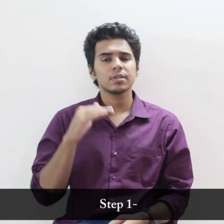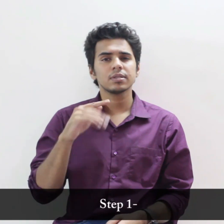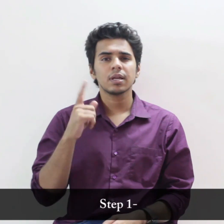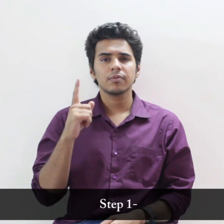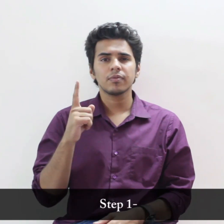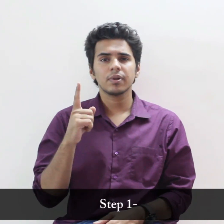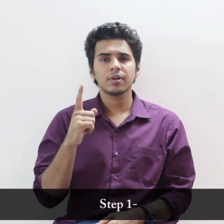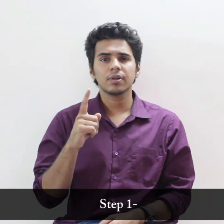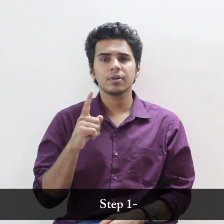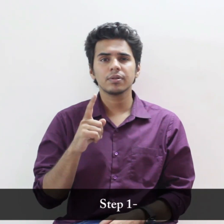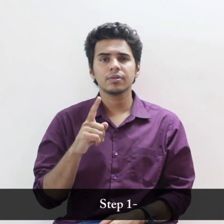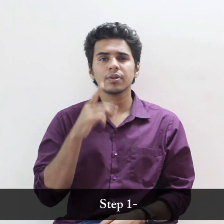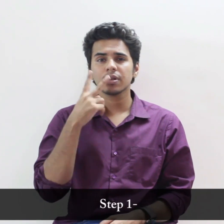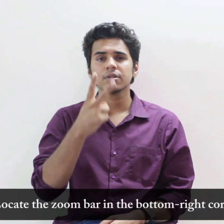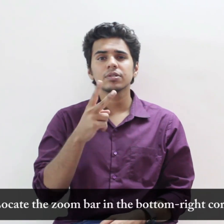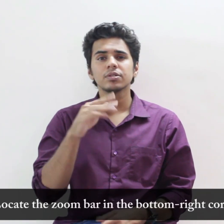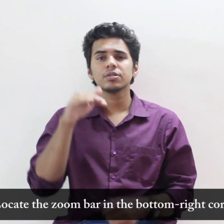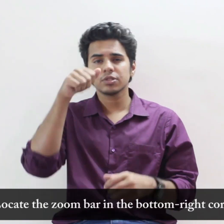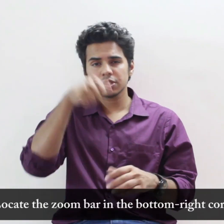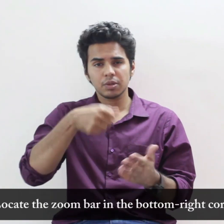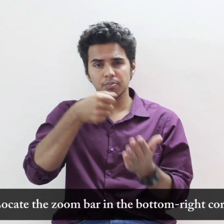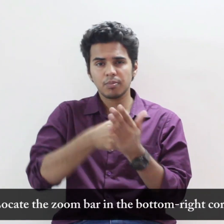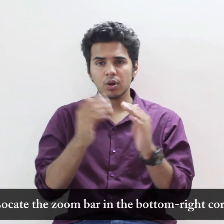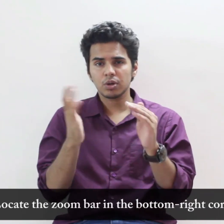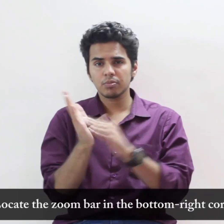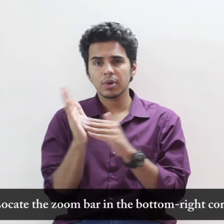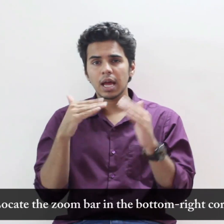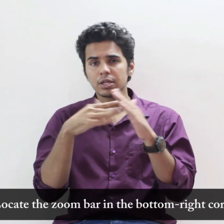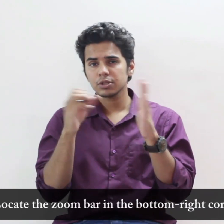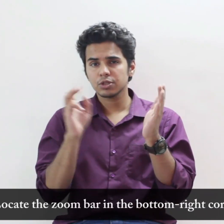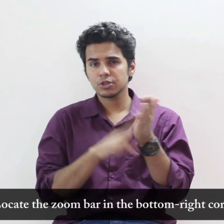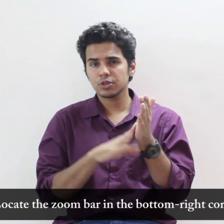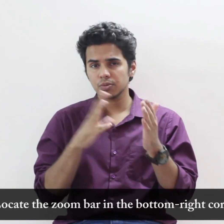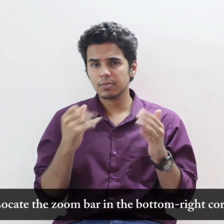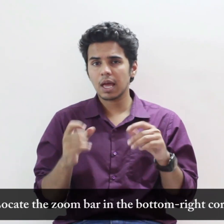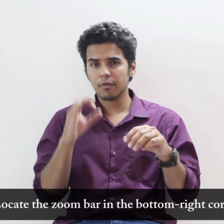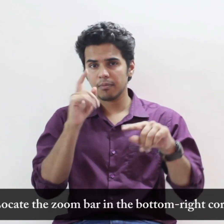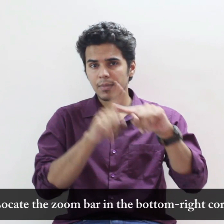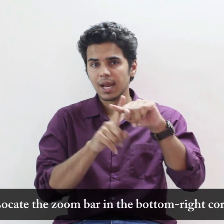Step 1. Locate the zoom bar in the bottom right corner.